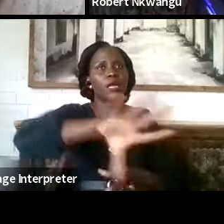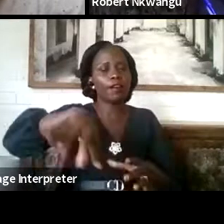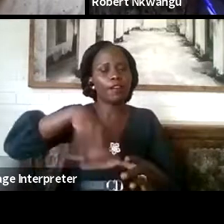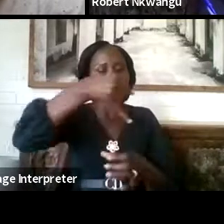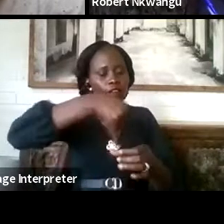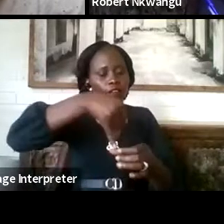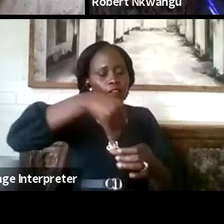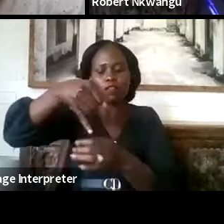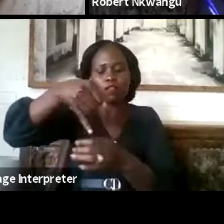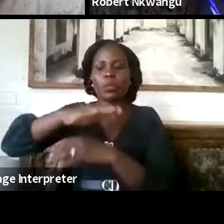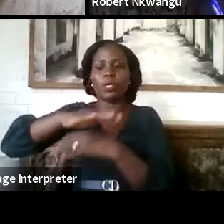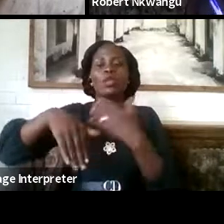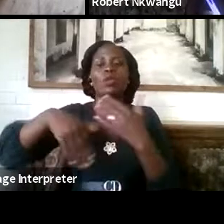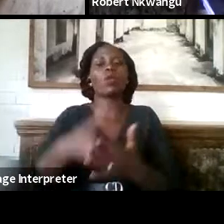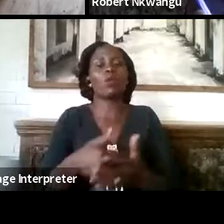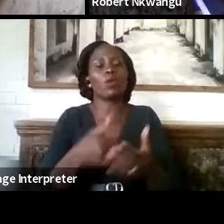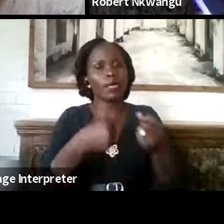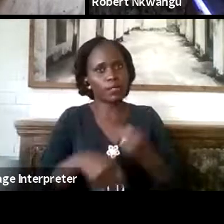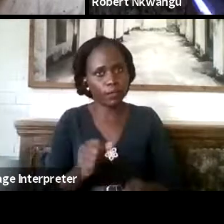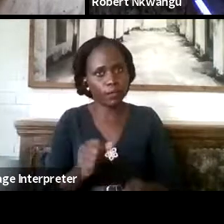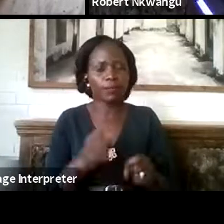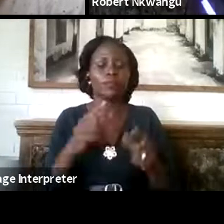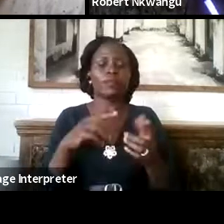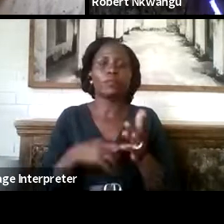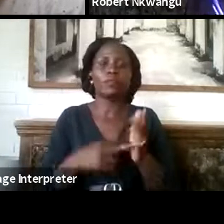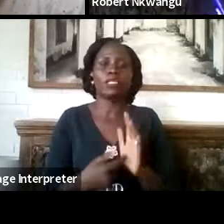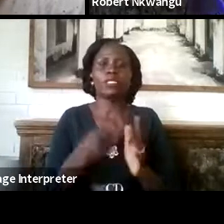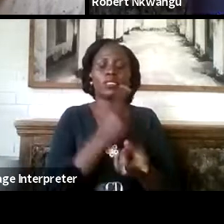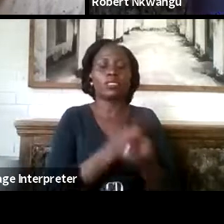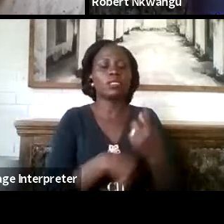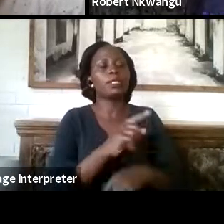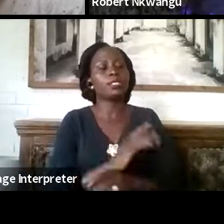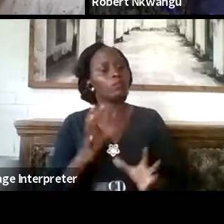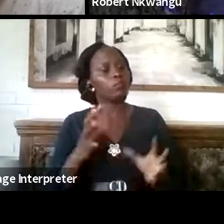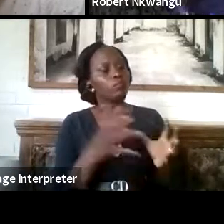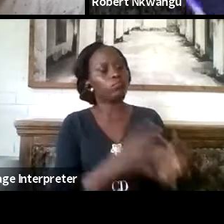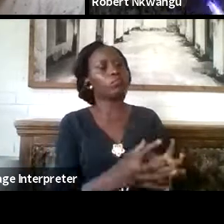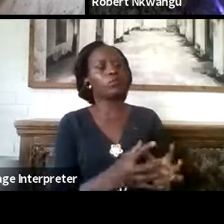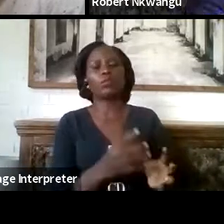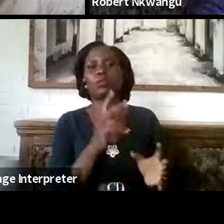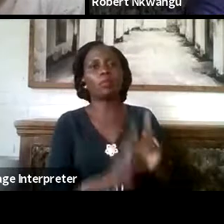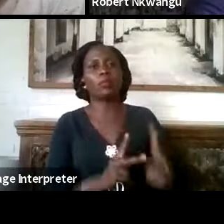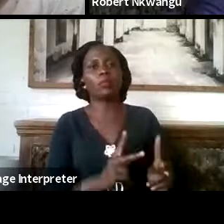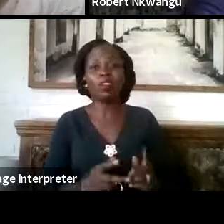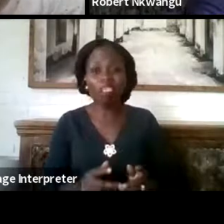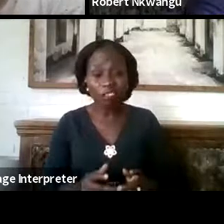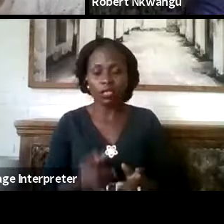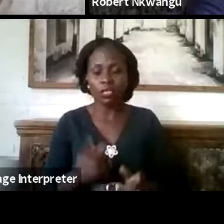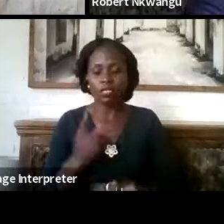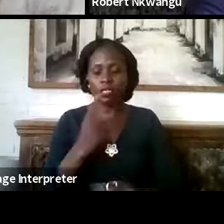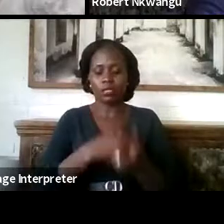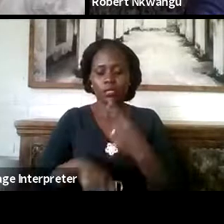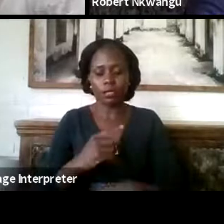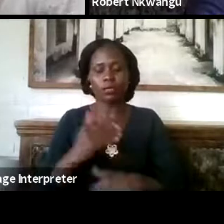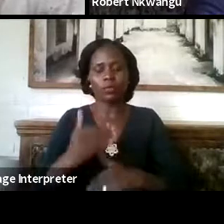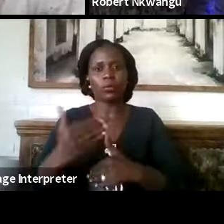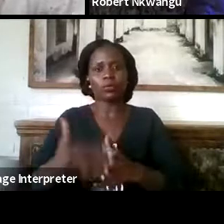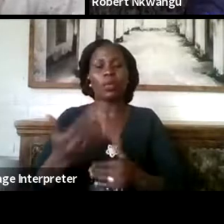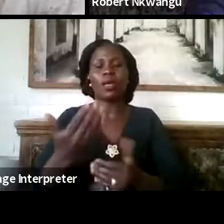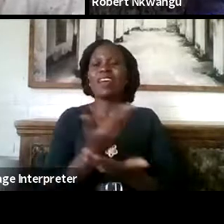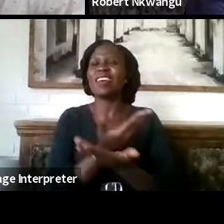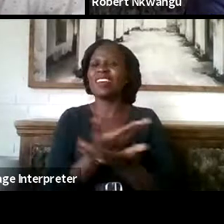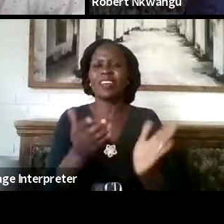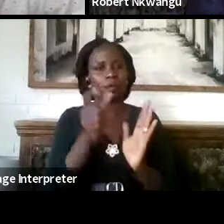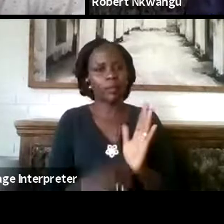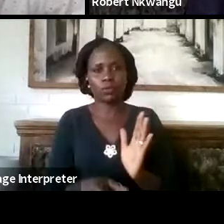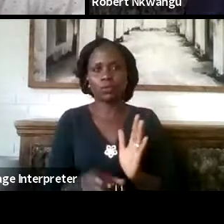disability is dignified for a certain group of people. Disability is a progressive idea. Anybody today who is not disabled can become